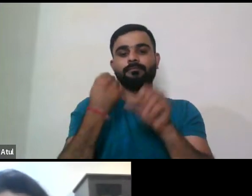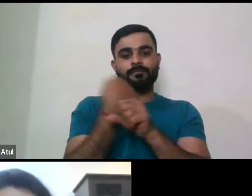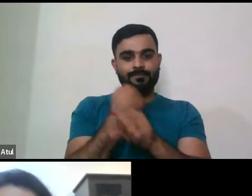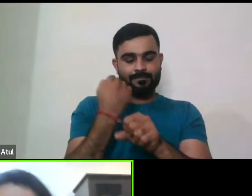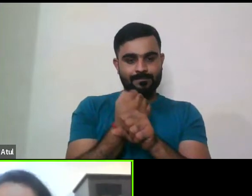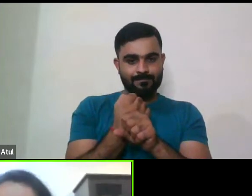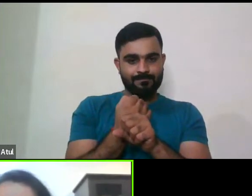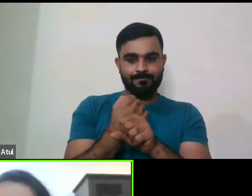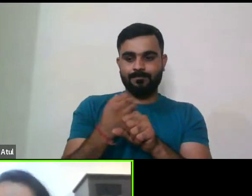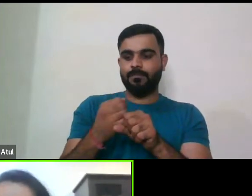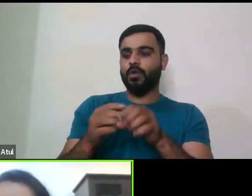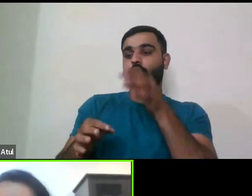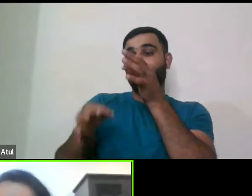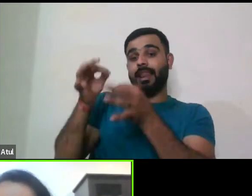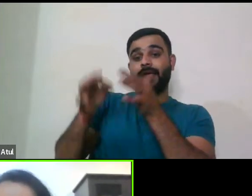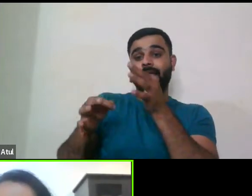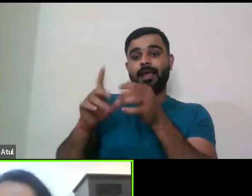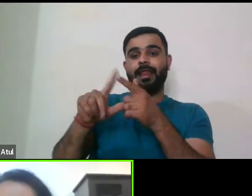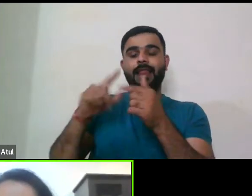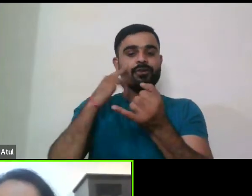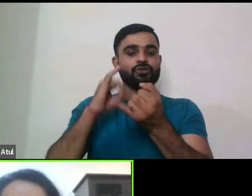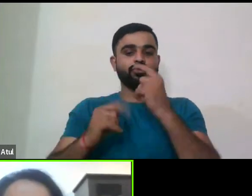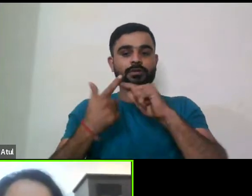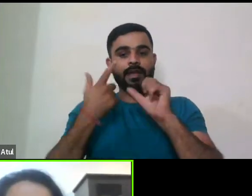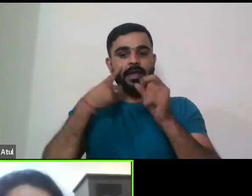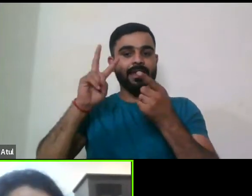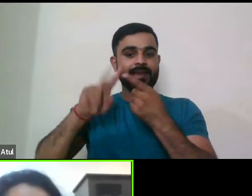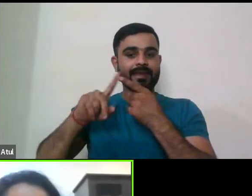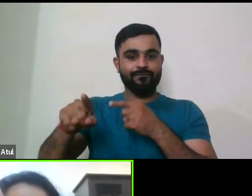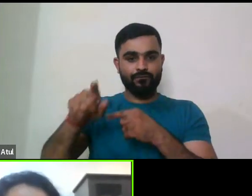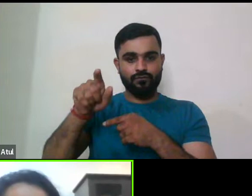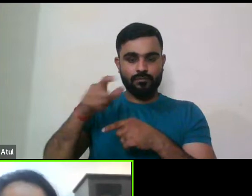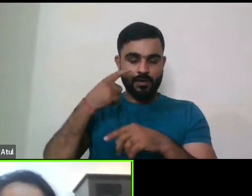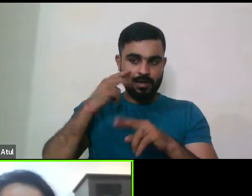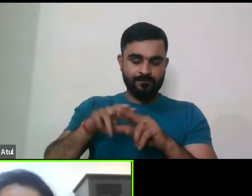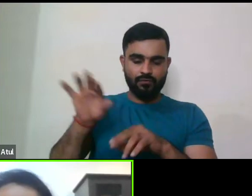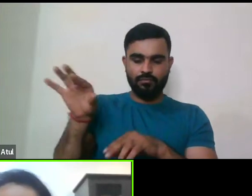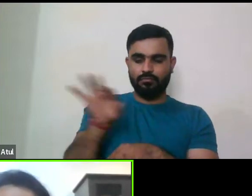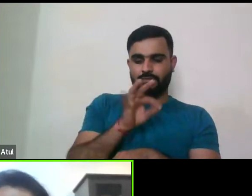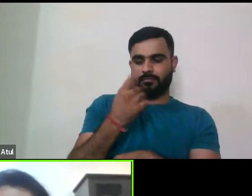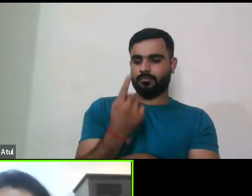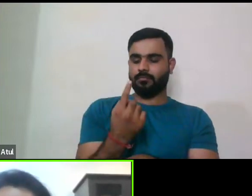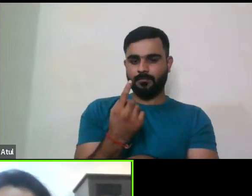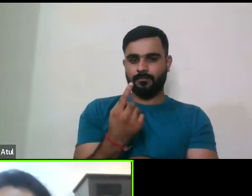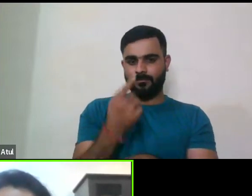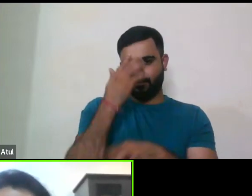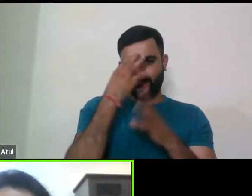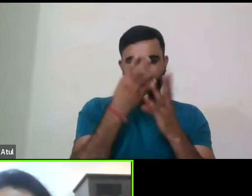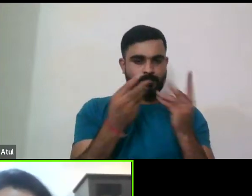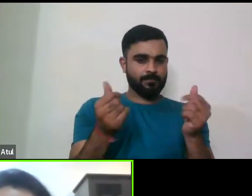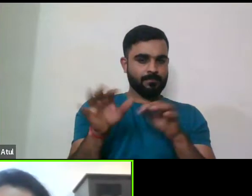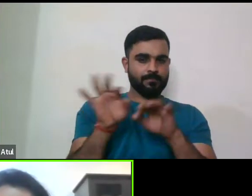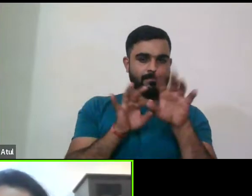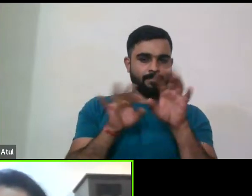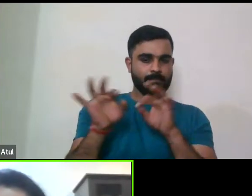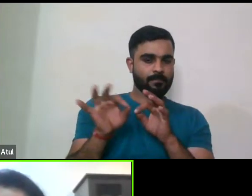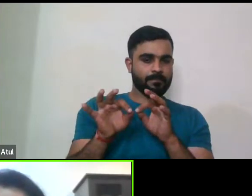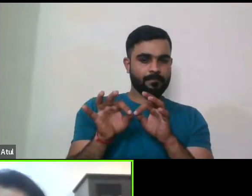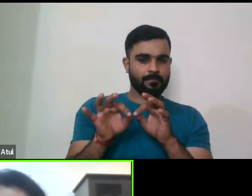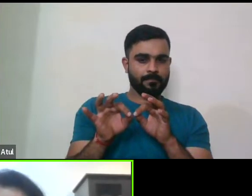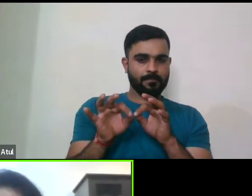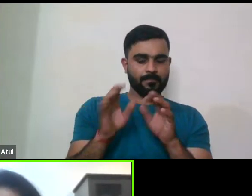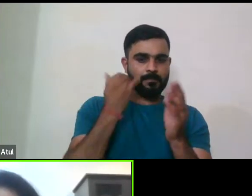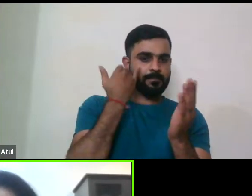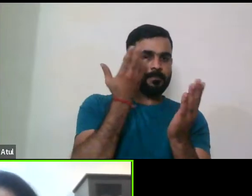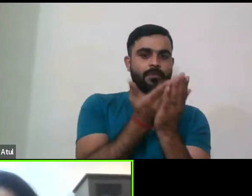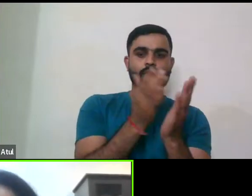the legislative's domain. If you had to pick, some of the solutions you have proposed